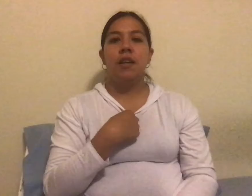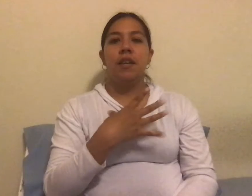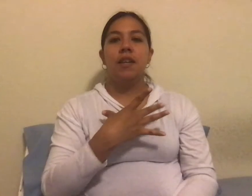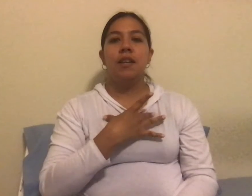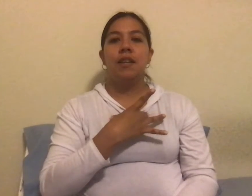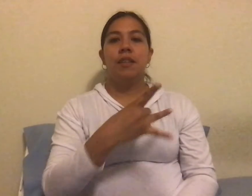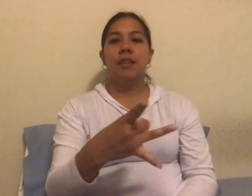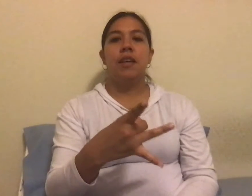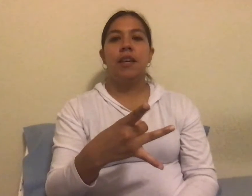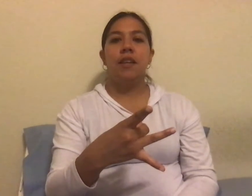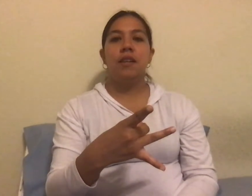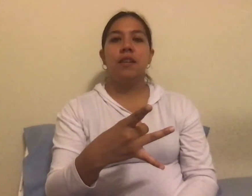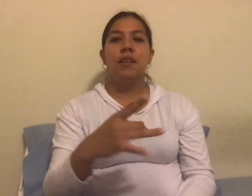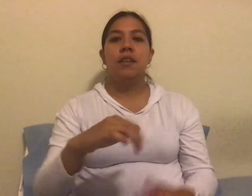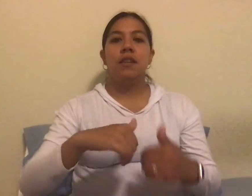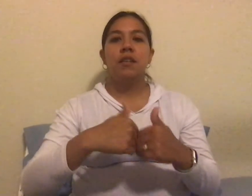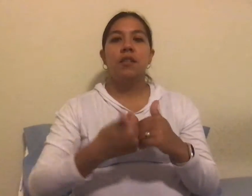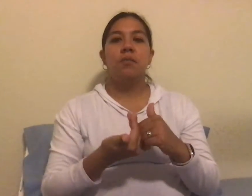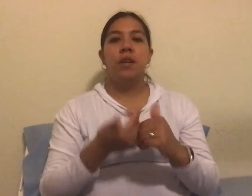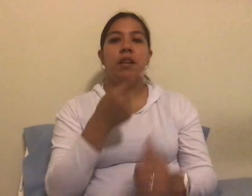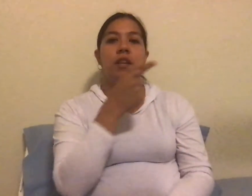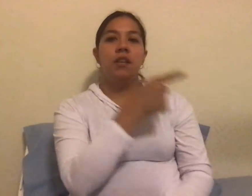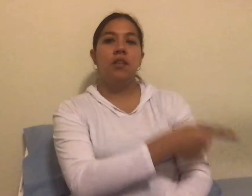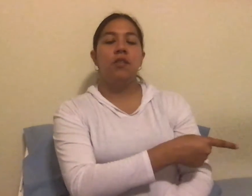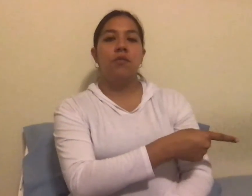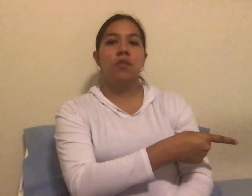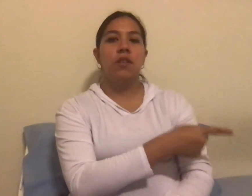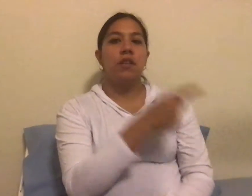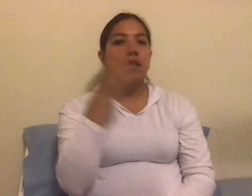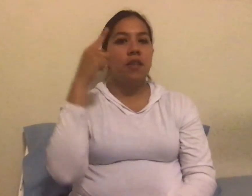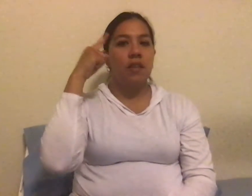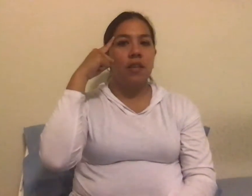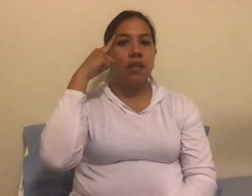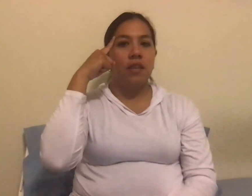I like the way you're thinking.